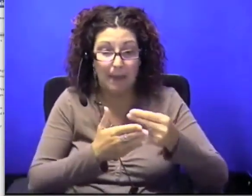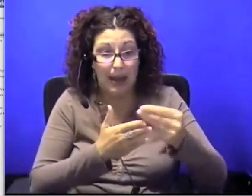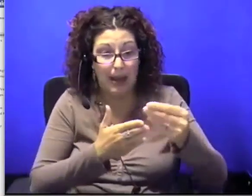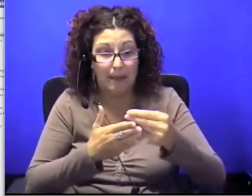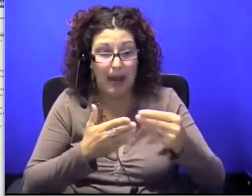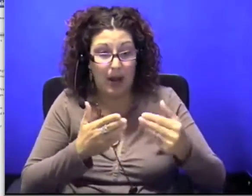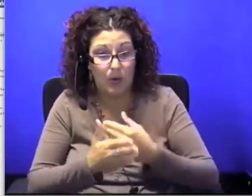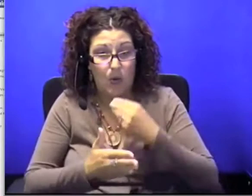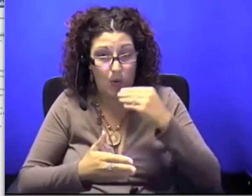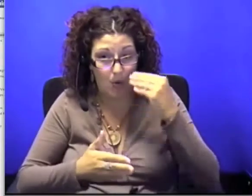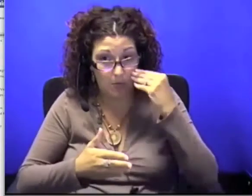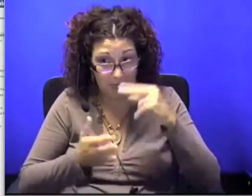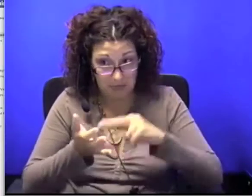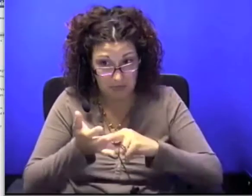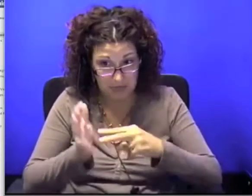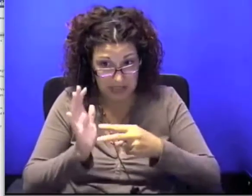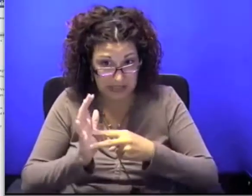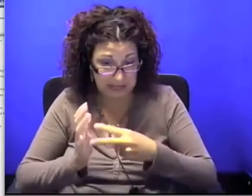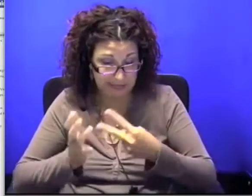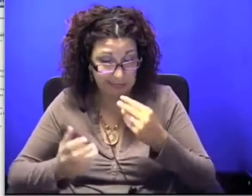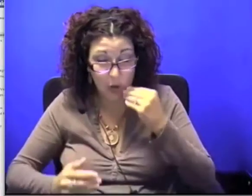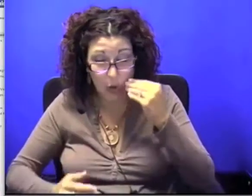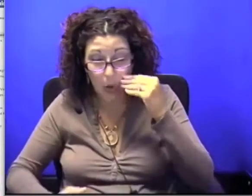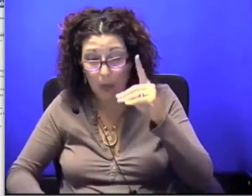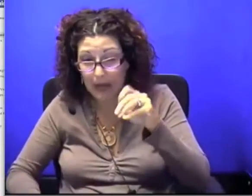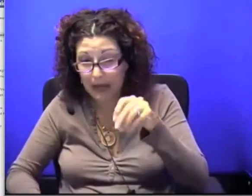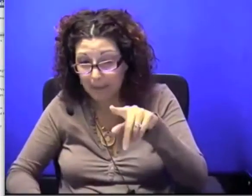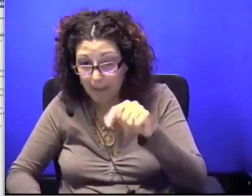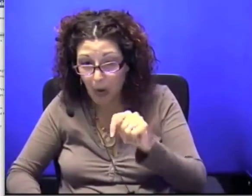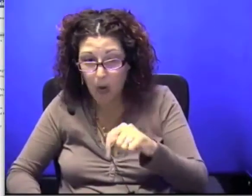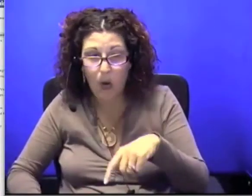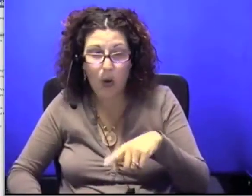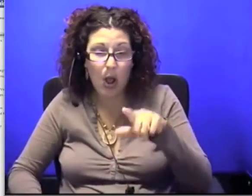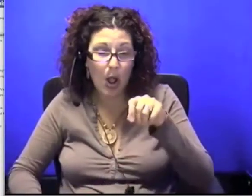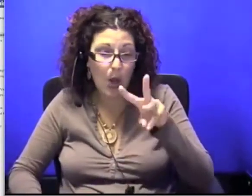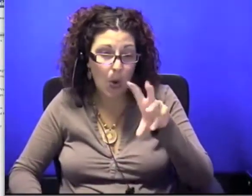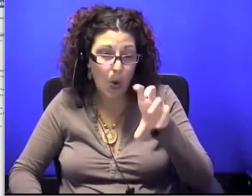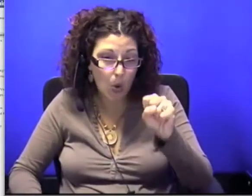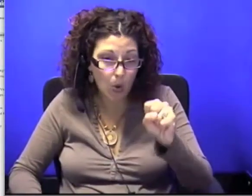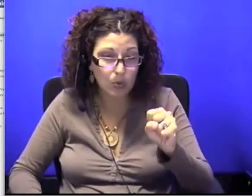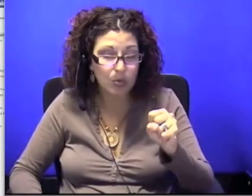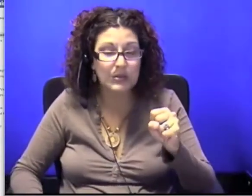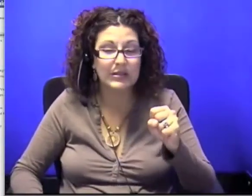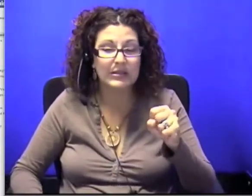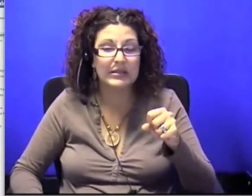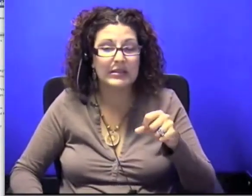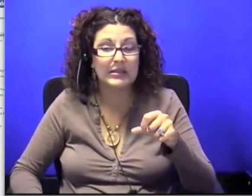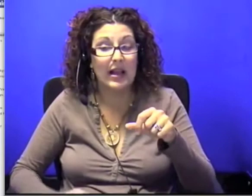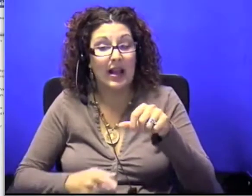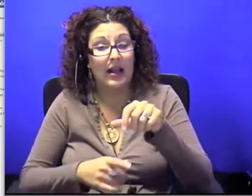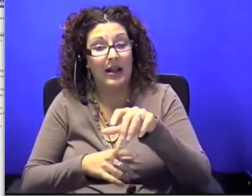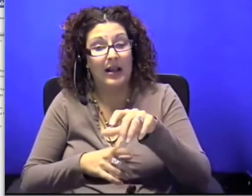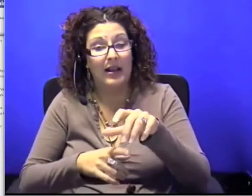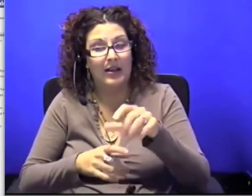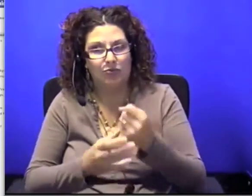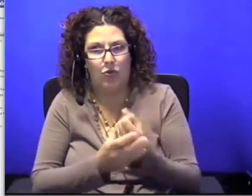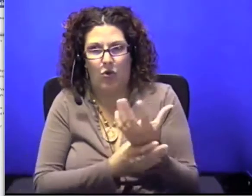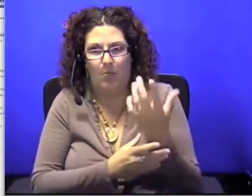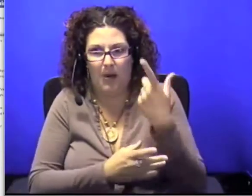buying new homes, then that means that the Home Depots, the Lowe's, the companies that support that, then